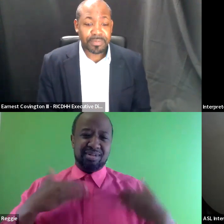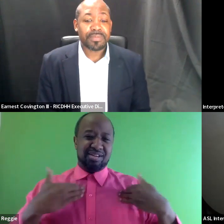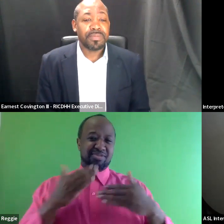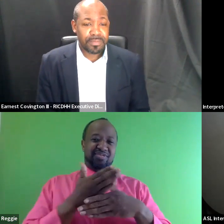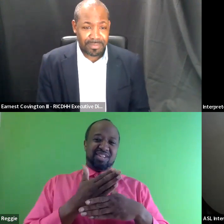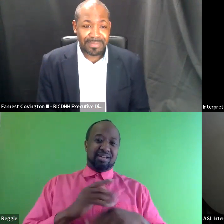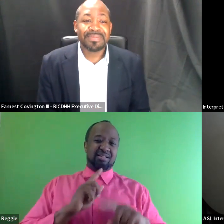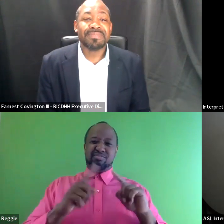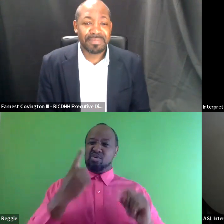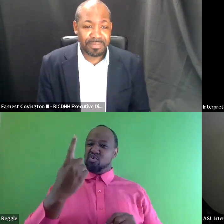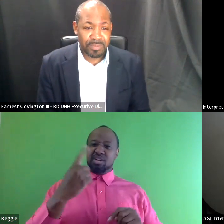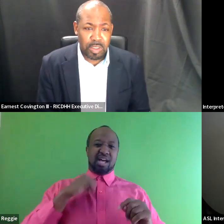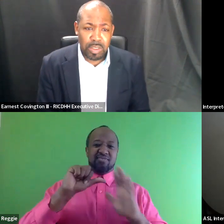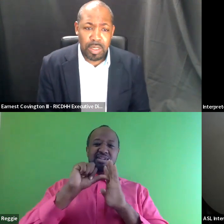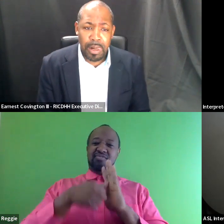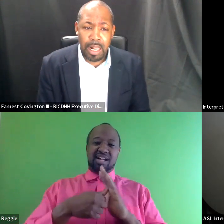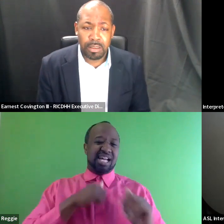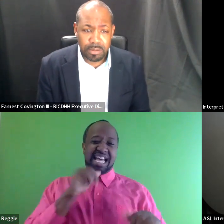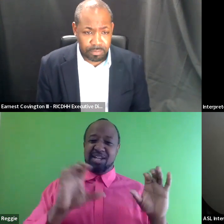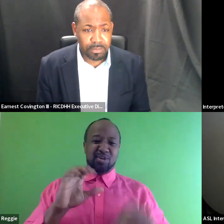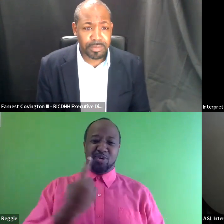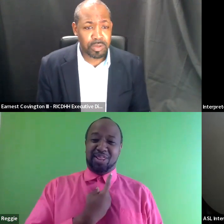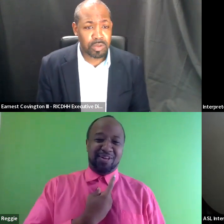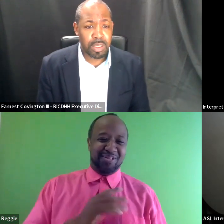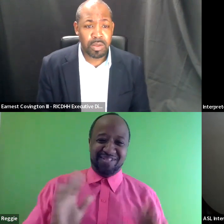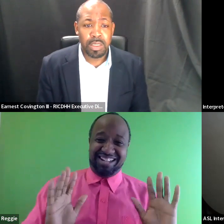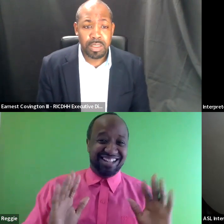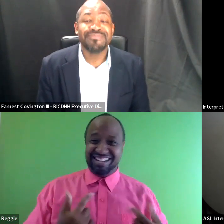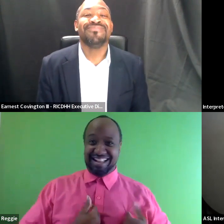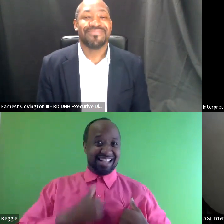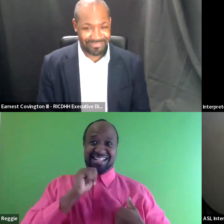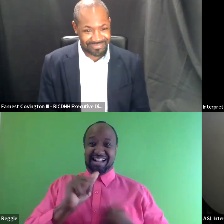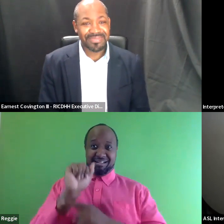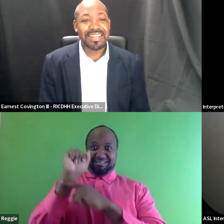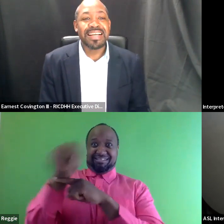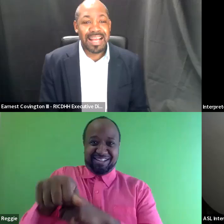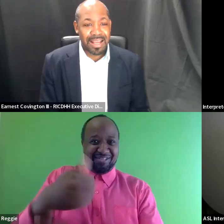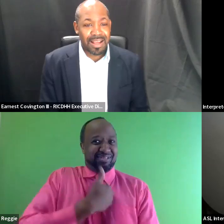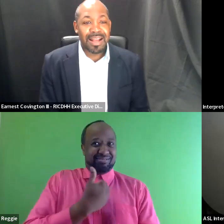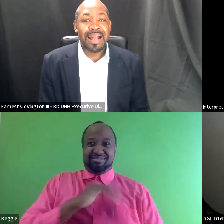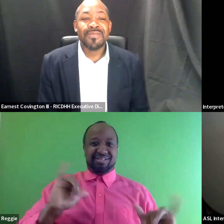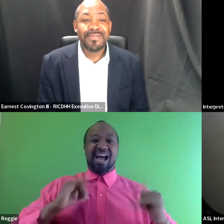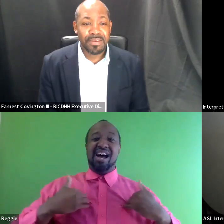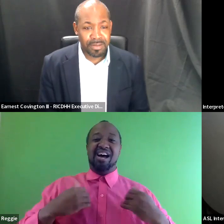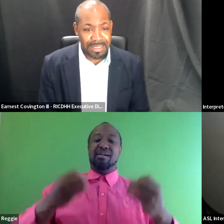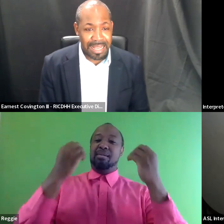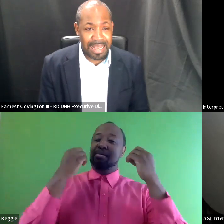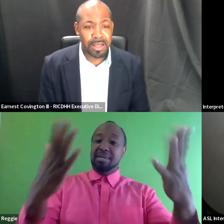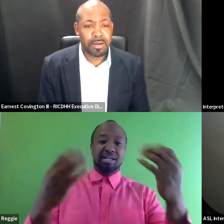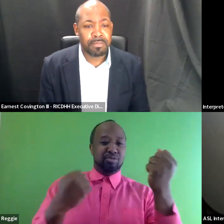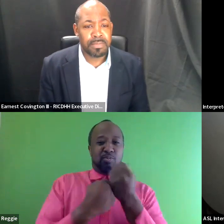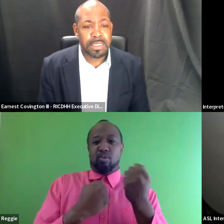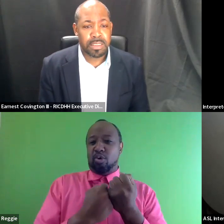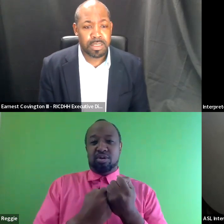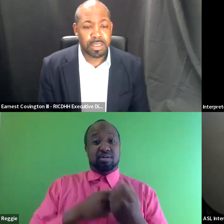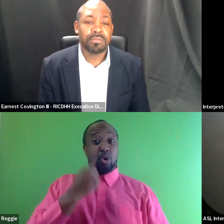a bit about how you got through all of those obstacles. Happy to. I should start by saying I didn't do this alone. You can't overcome